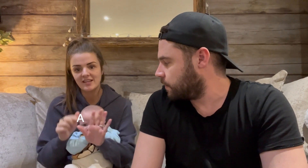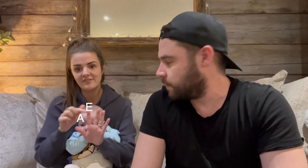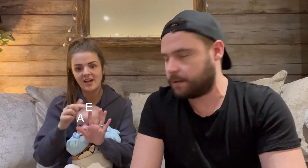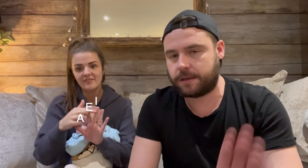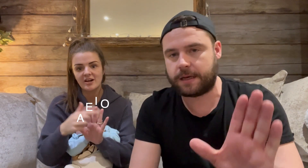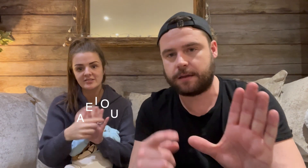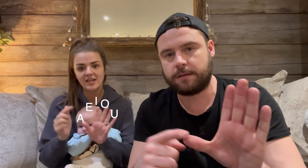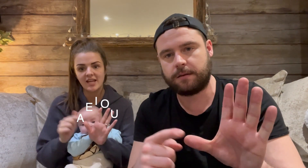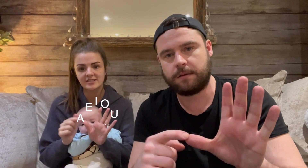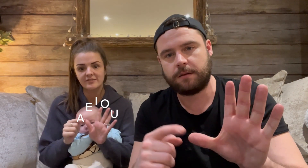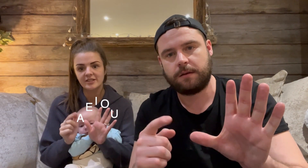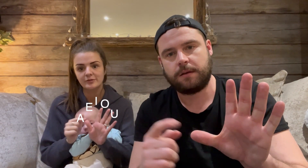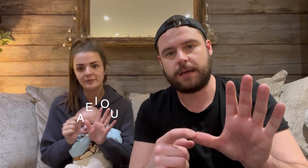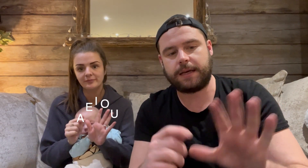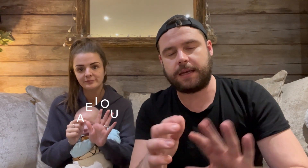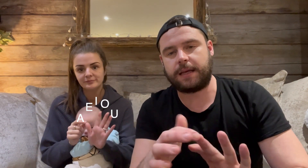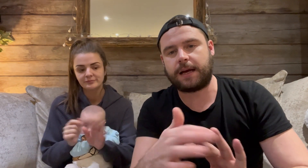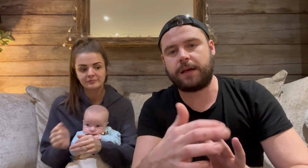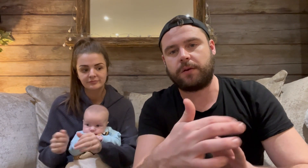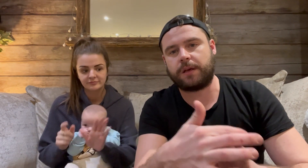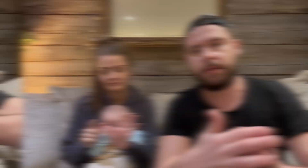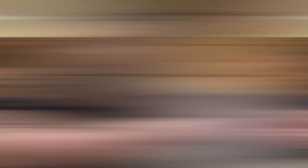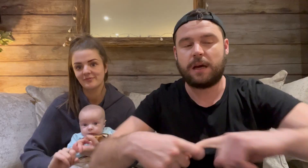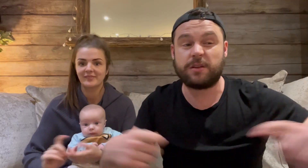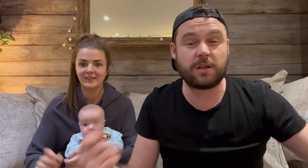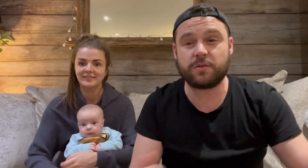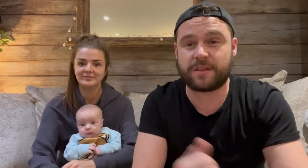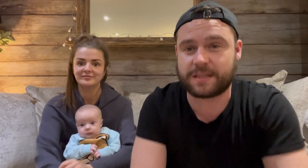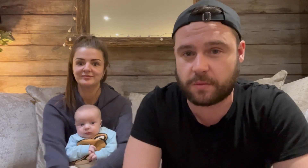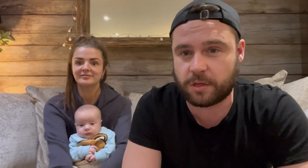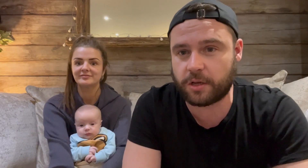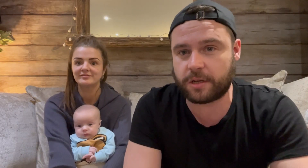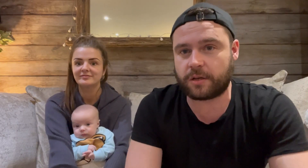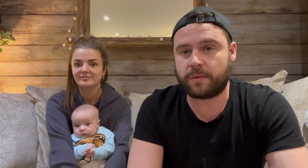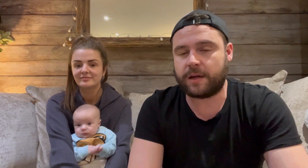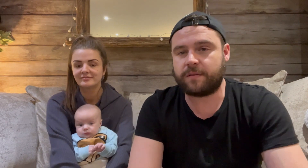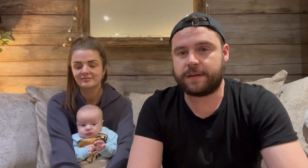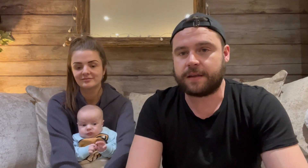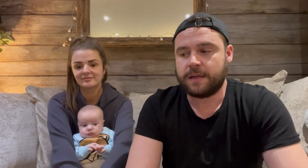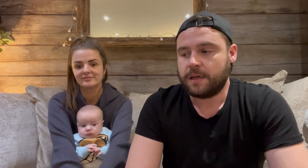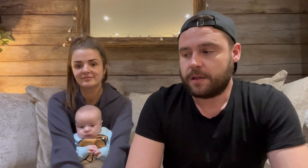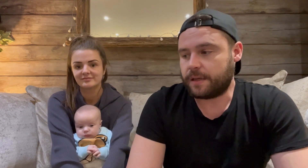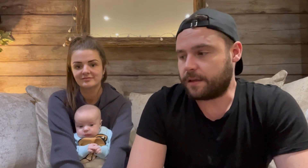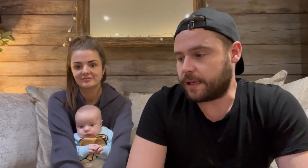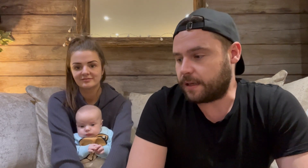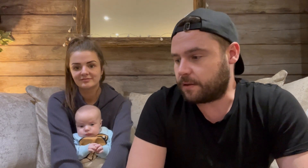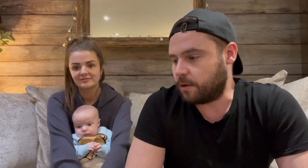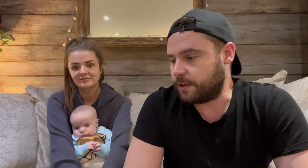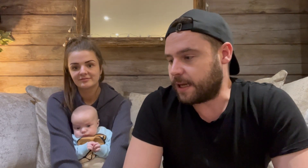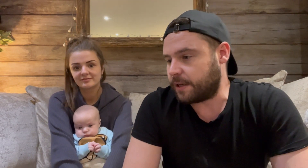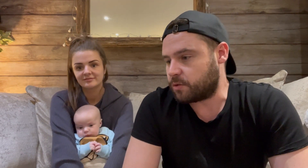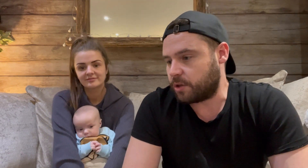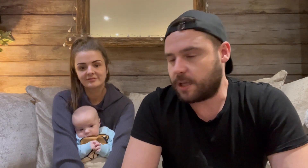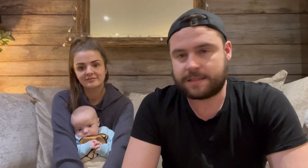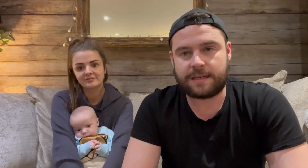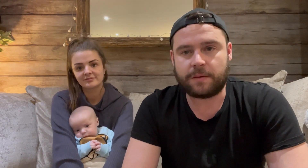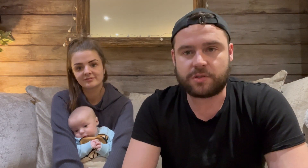5 R's and A is the first one. A-E-I-O-U. And there's loads of things that we'll learn along the way, hopefully the lovely lady who took the class today was